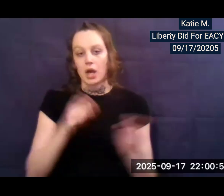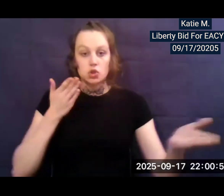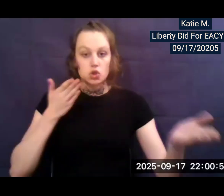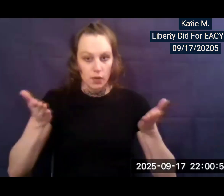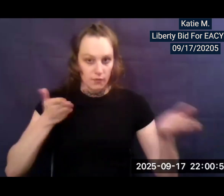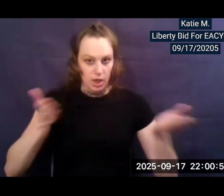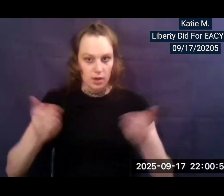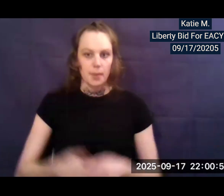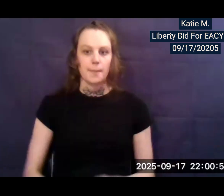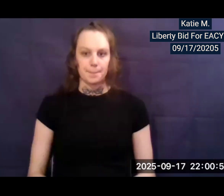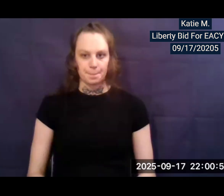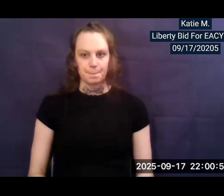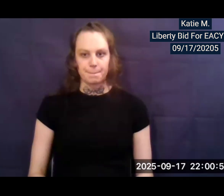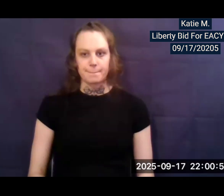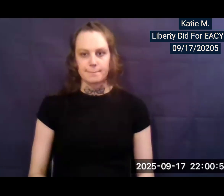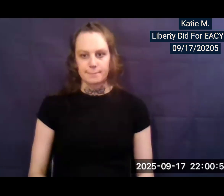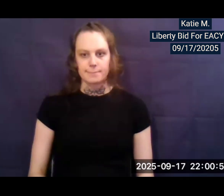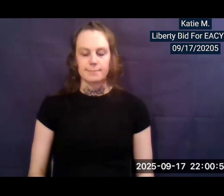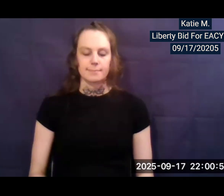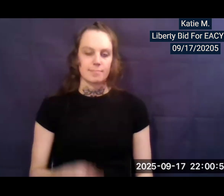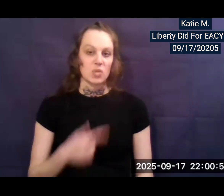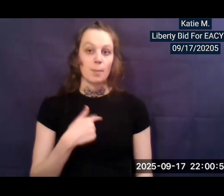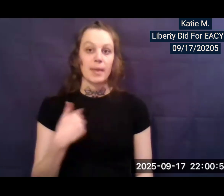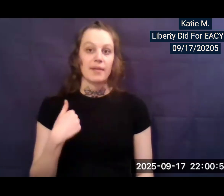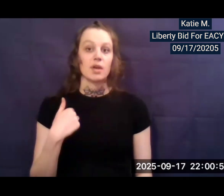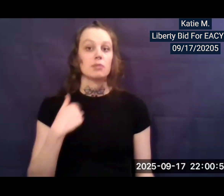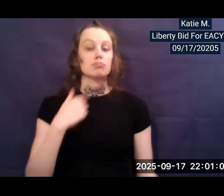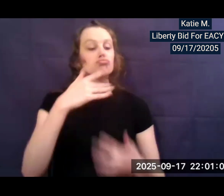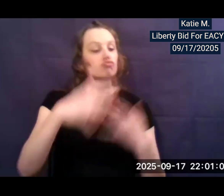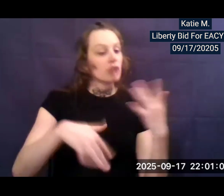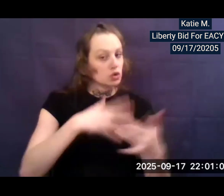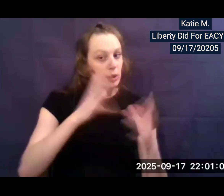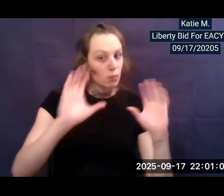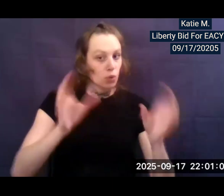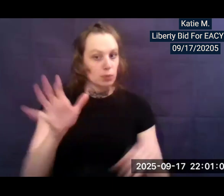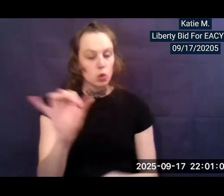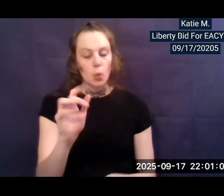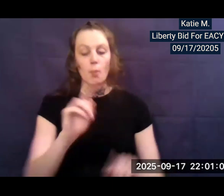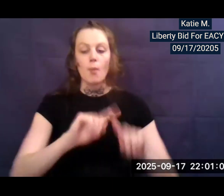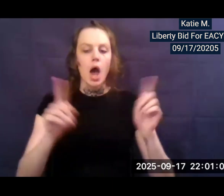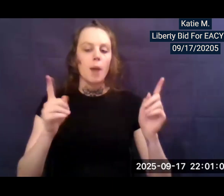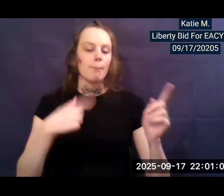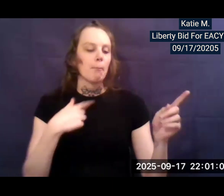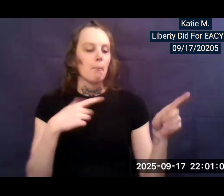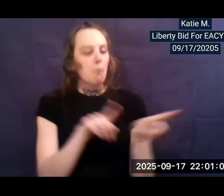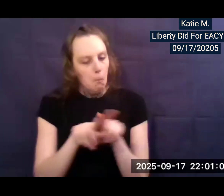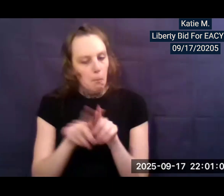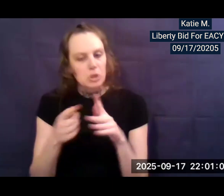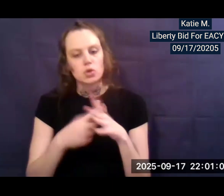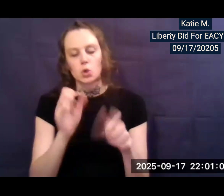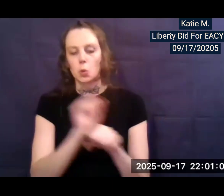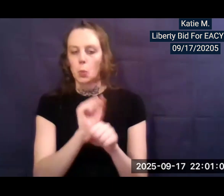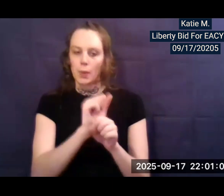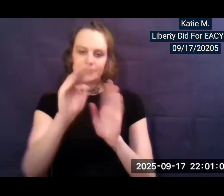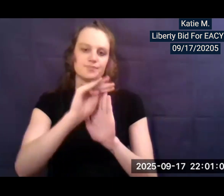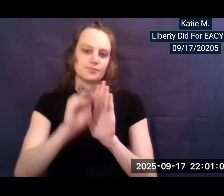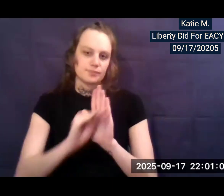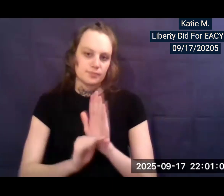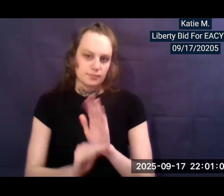group of fellowship, but I was also working the steps too. And then like I really loved